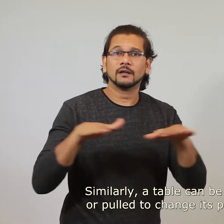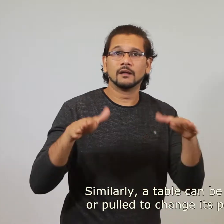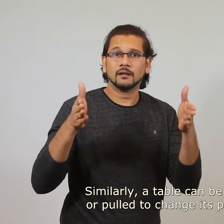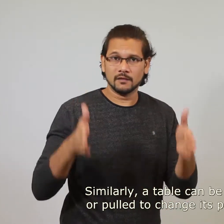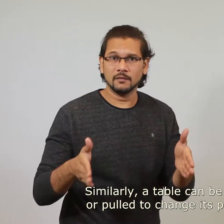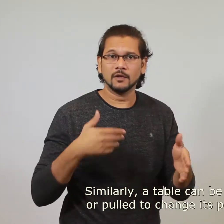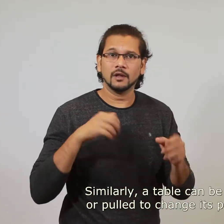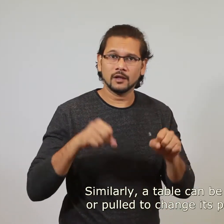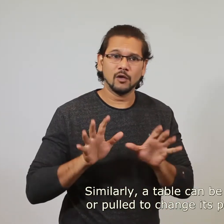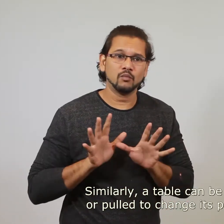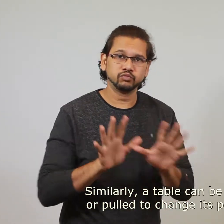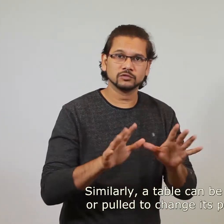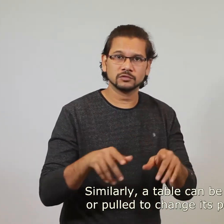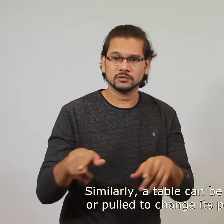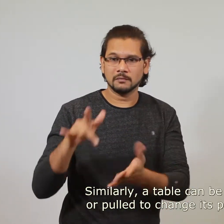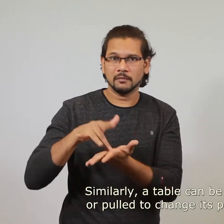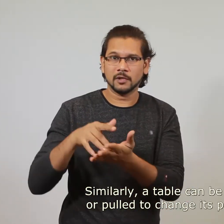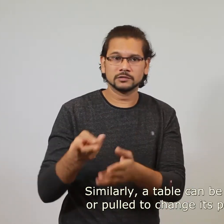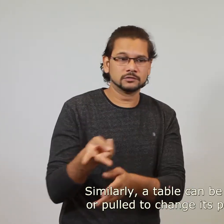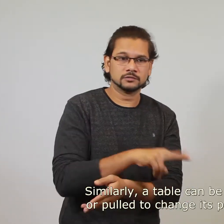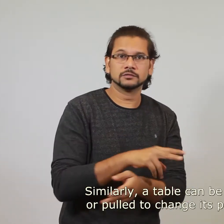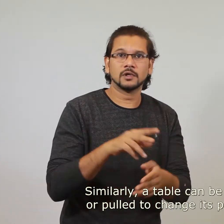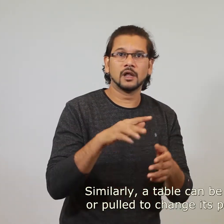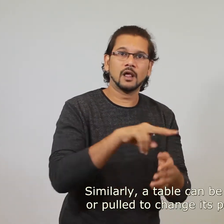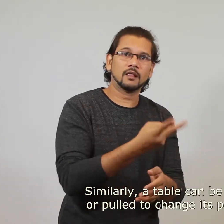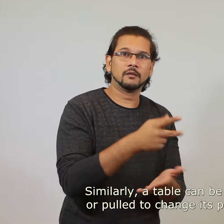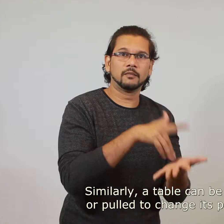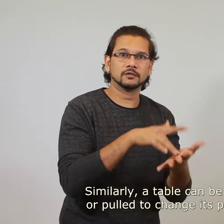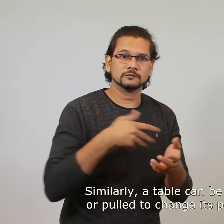Similarly, a table can be pushed or pulled to change its position.